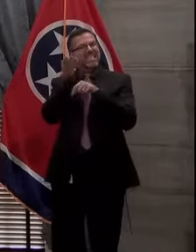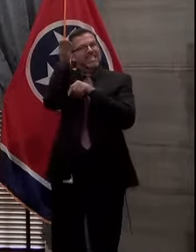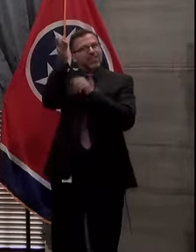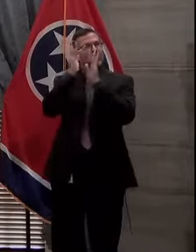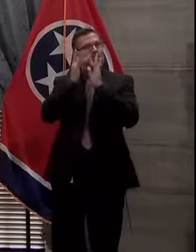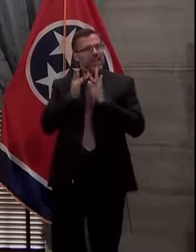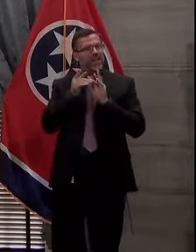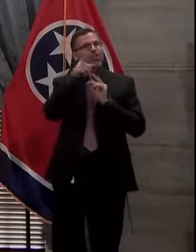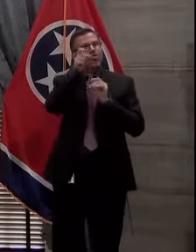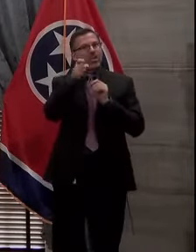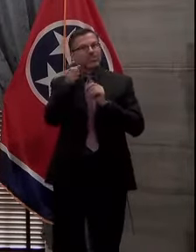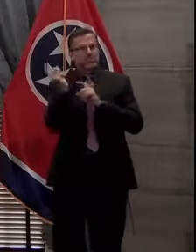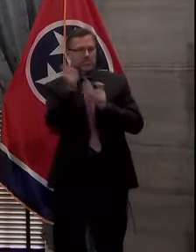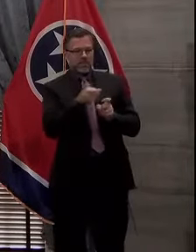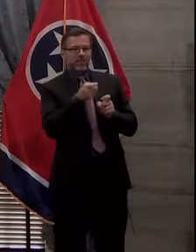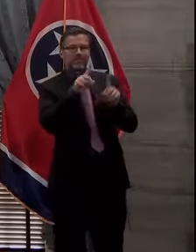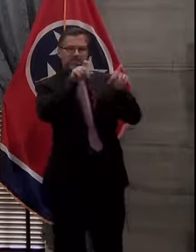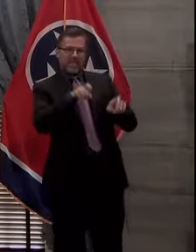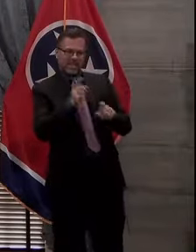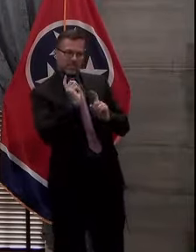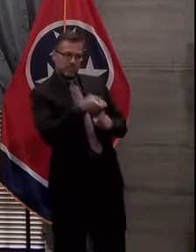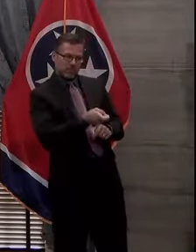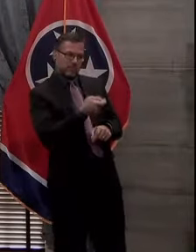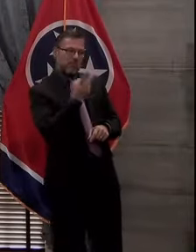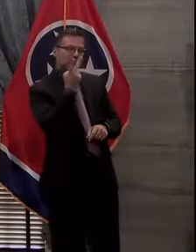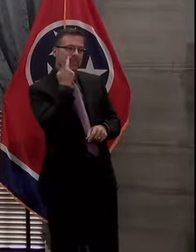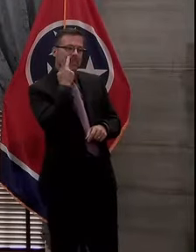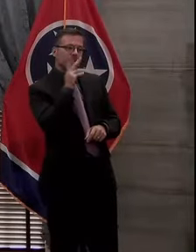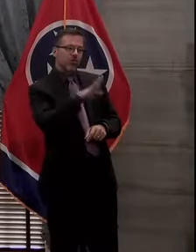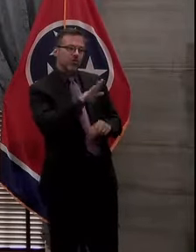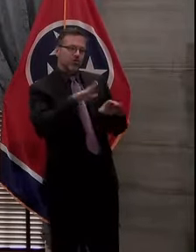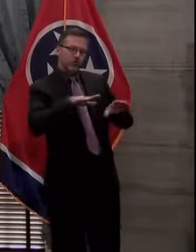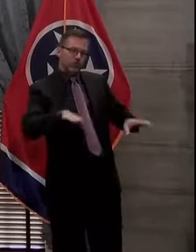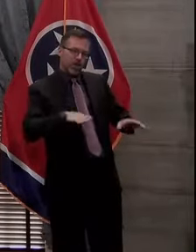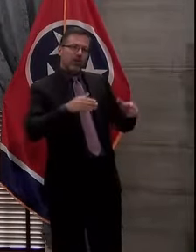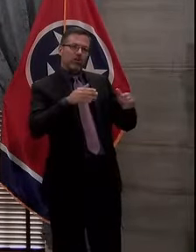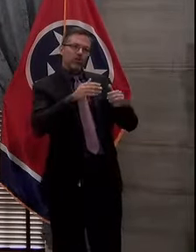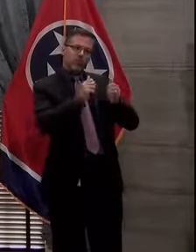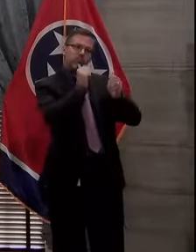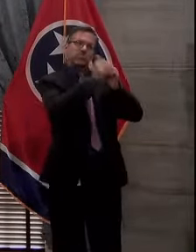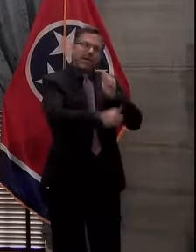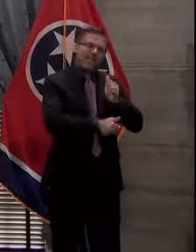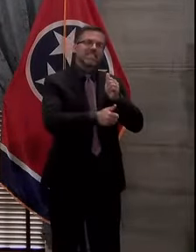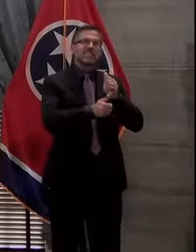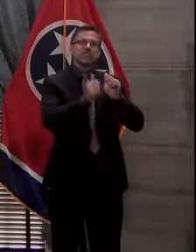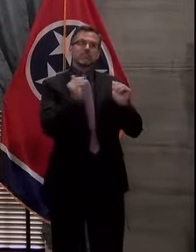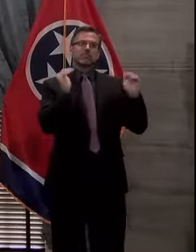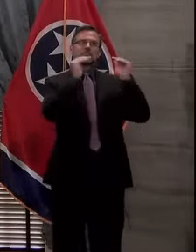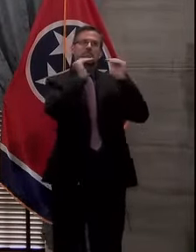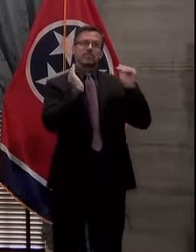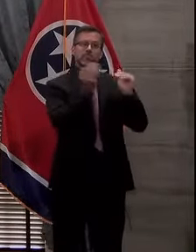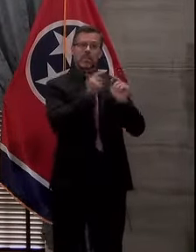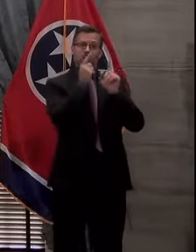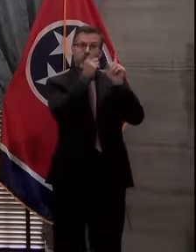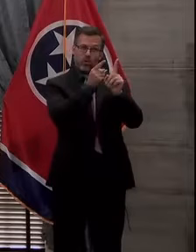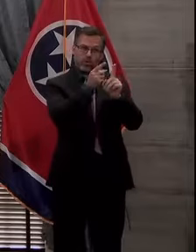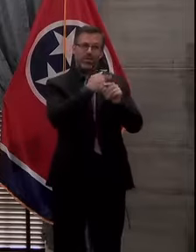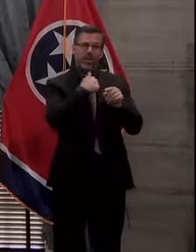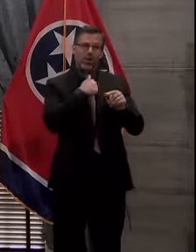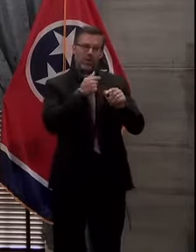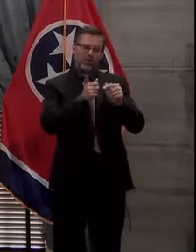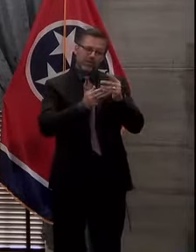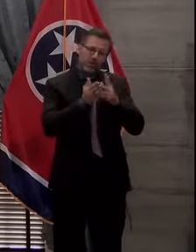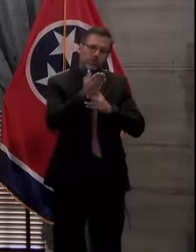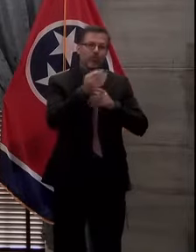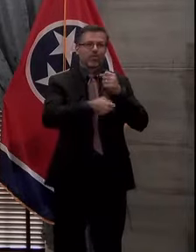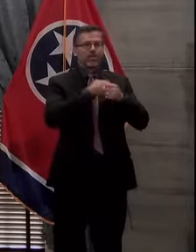progressing. Again, we want to make sure that families and educators have as much information as possible as we navigate this year together with our schools